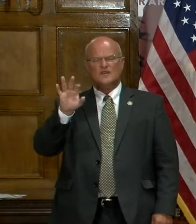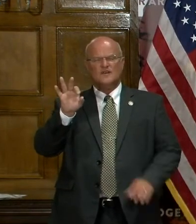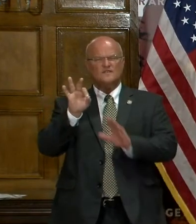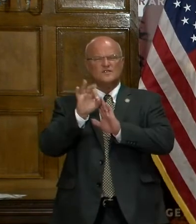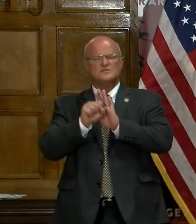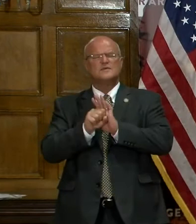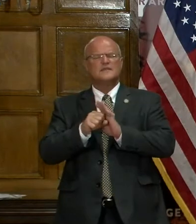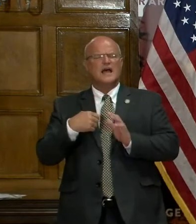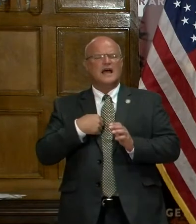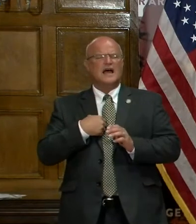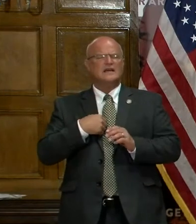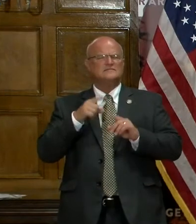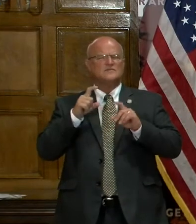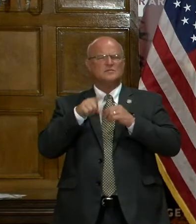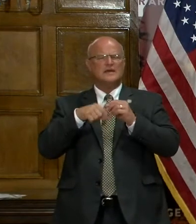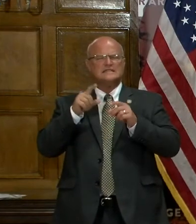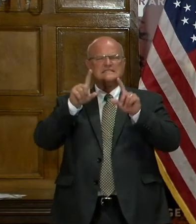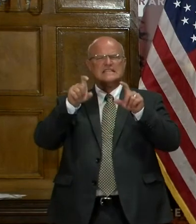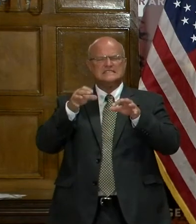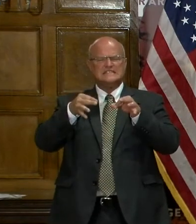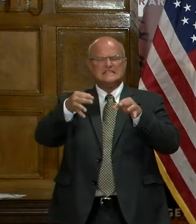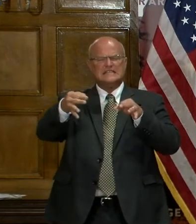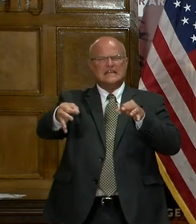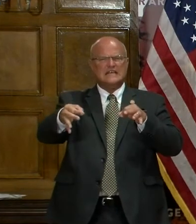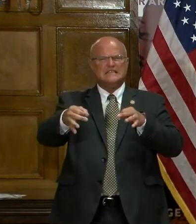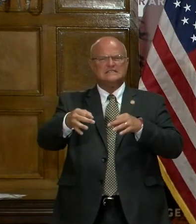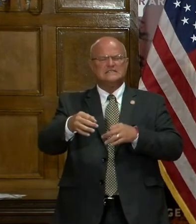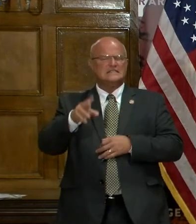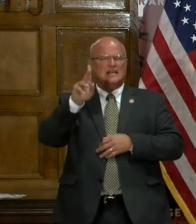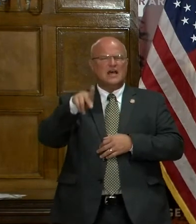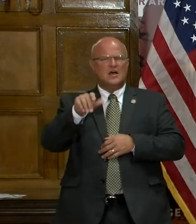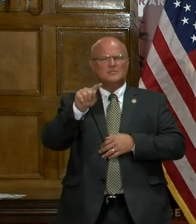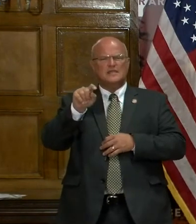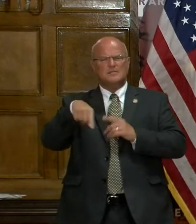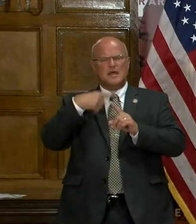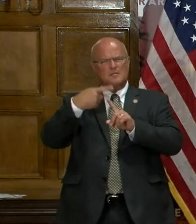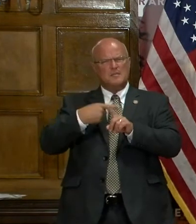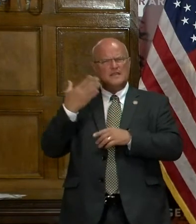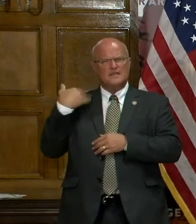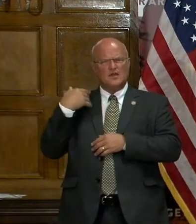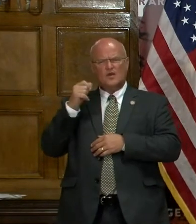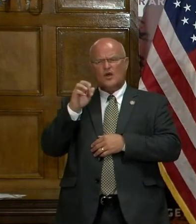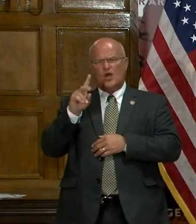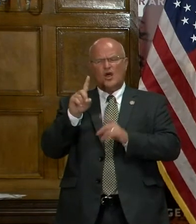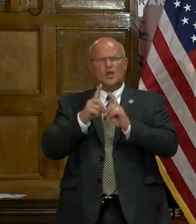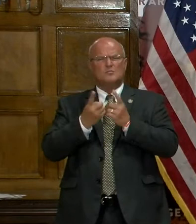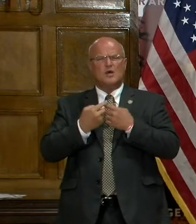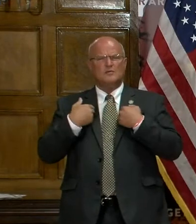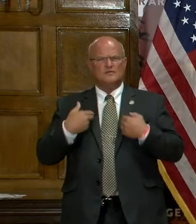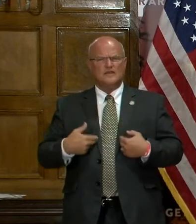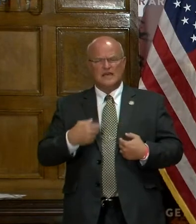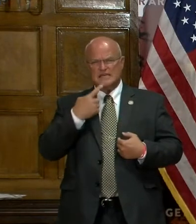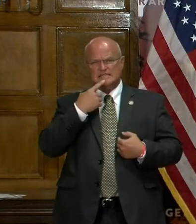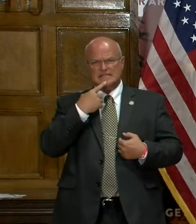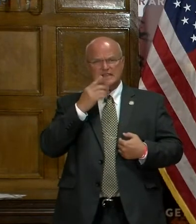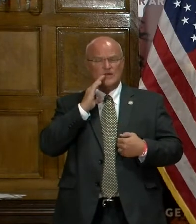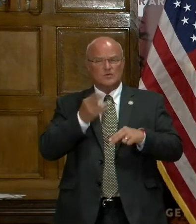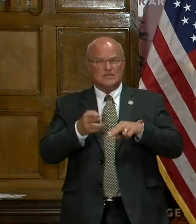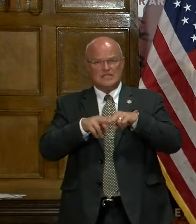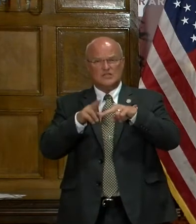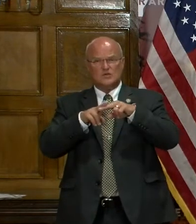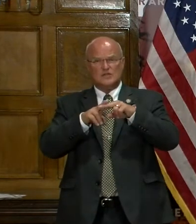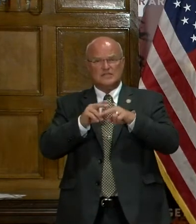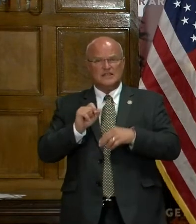about testing delays. The first one's just sort of an update. About a month ago, the Arkansas Department of Health said that they were going to increase